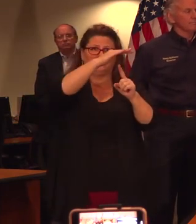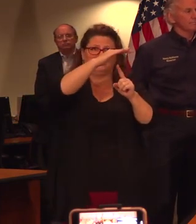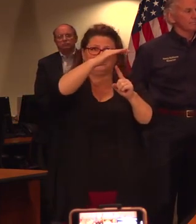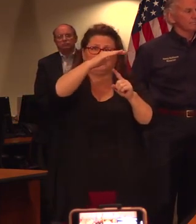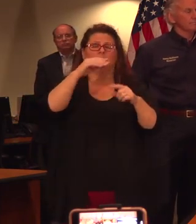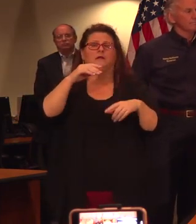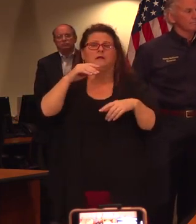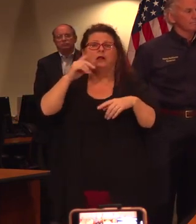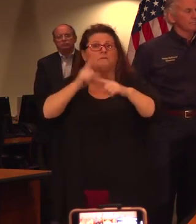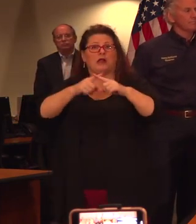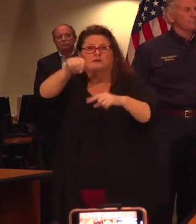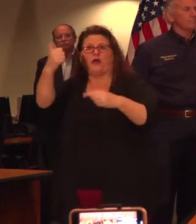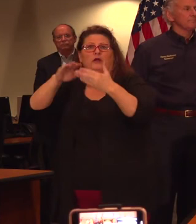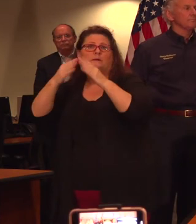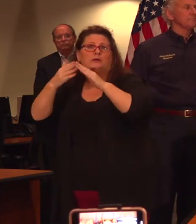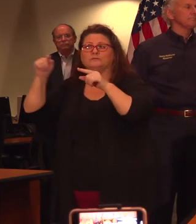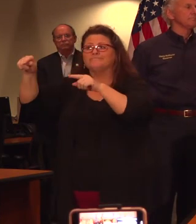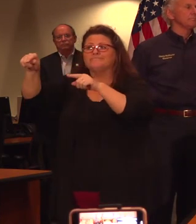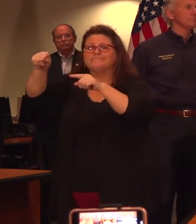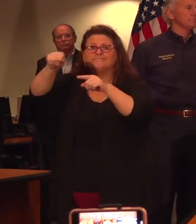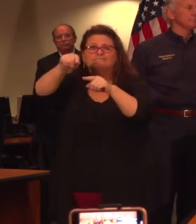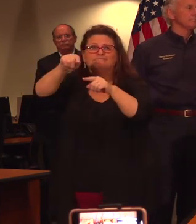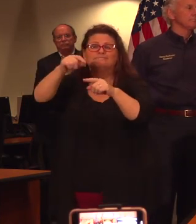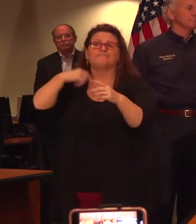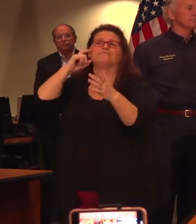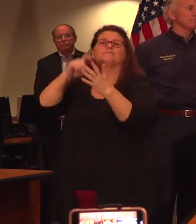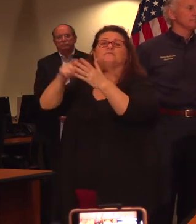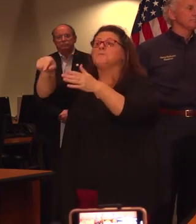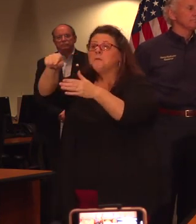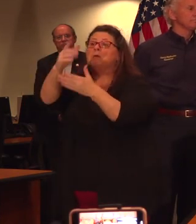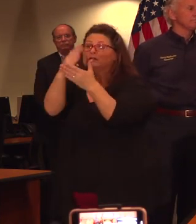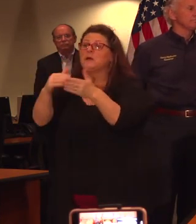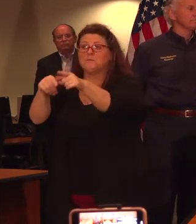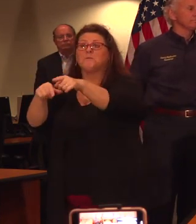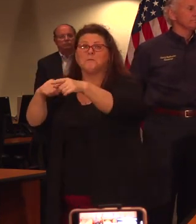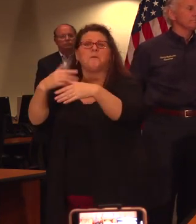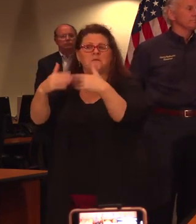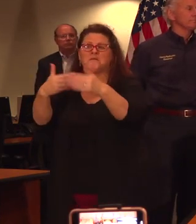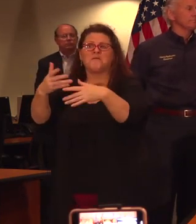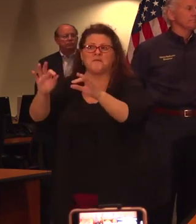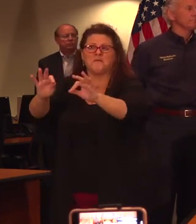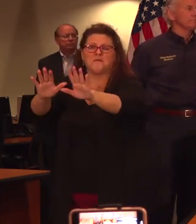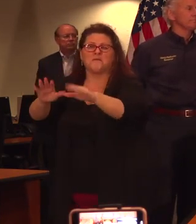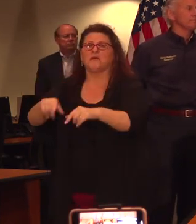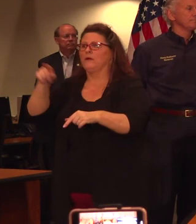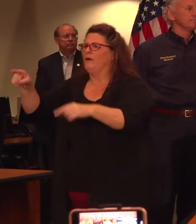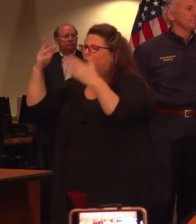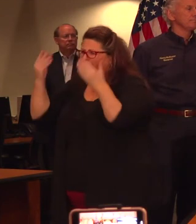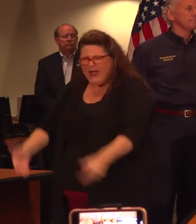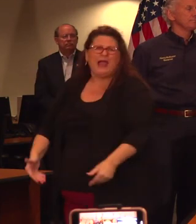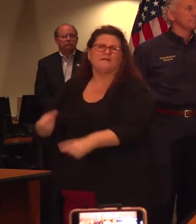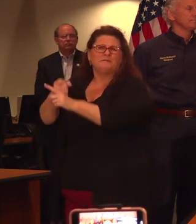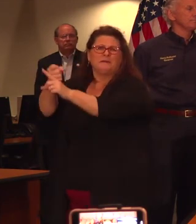are recognizing some slowing that there's stronger evidence for in some of the hardest hit areas. And so we anticipate that we will